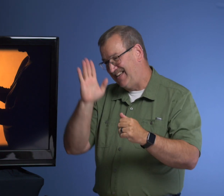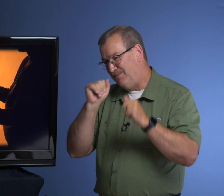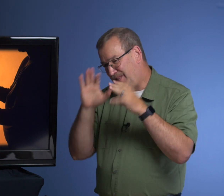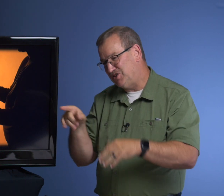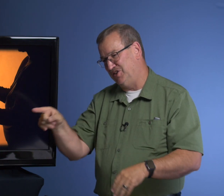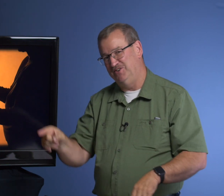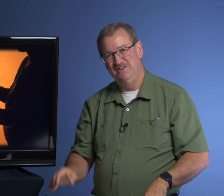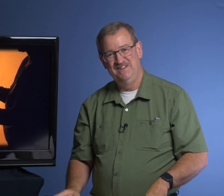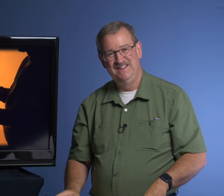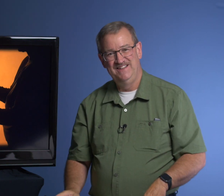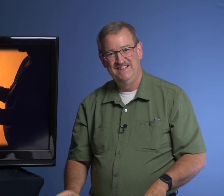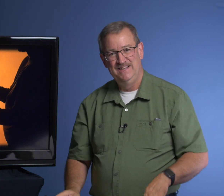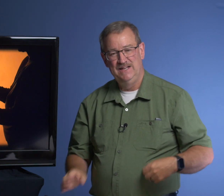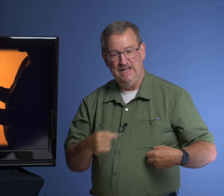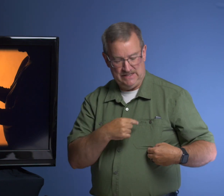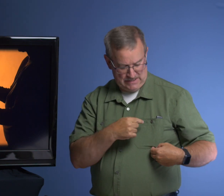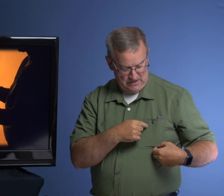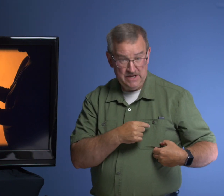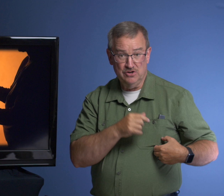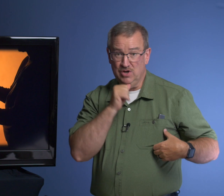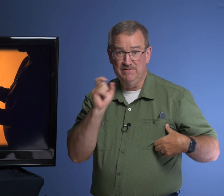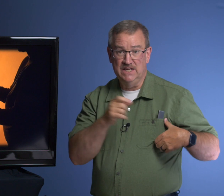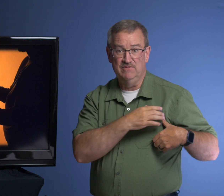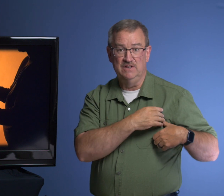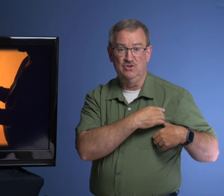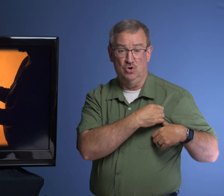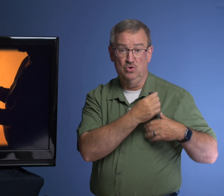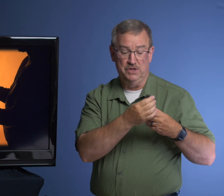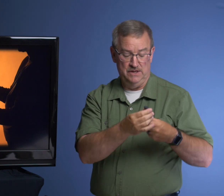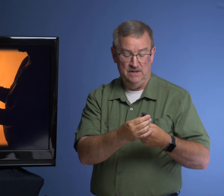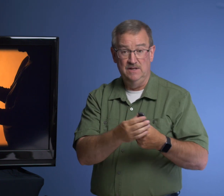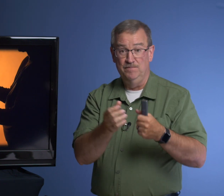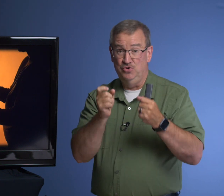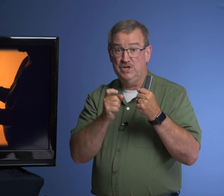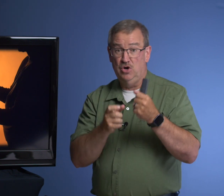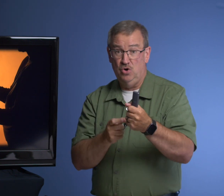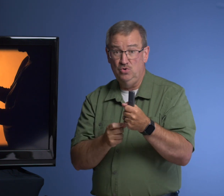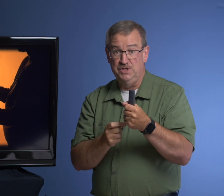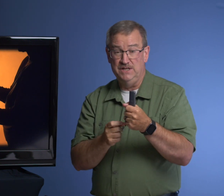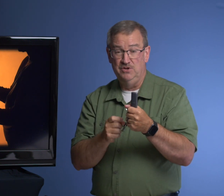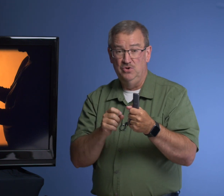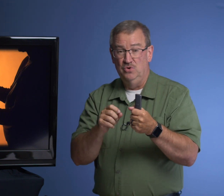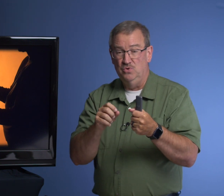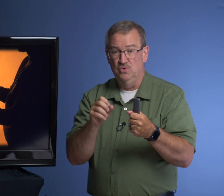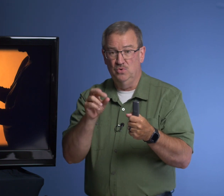God bless you. And it's still here, you haven't given, you hold it. You can hold it,